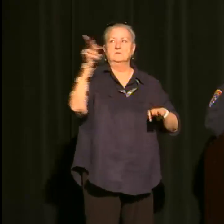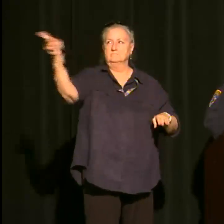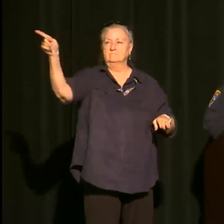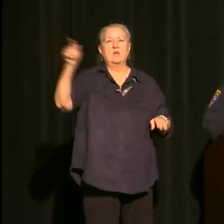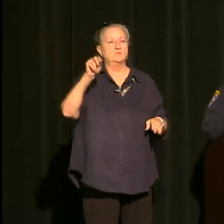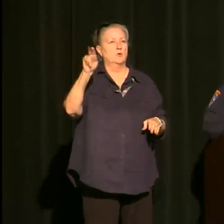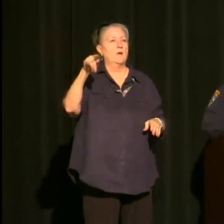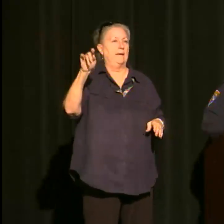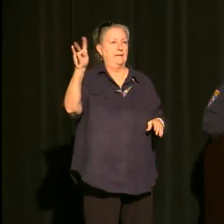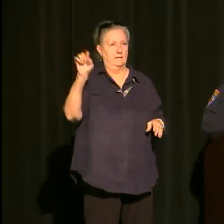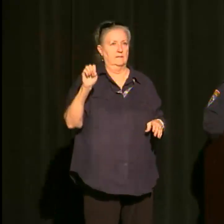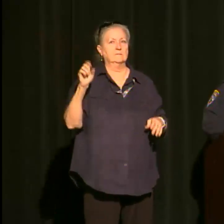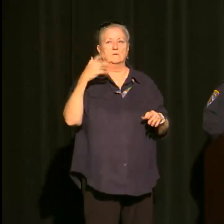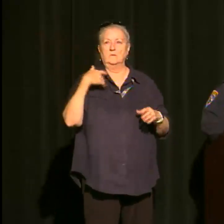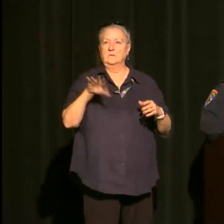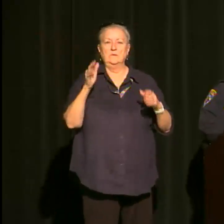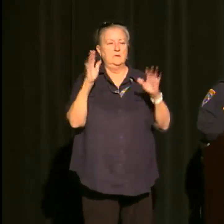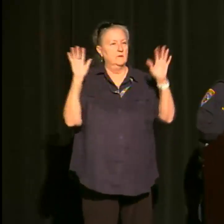Yeah.